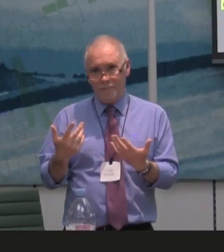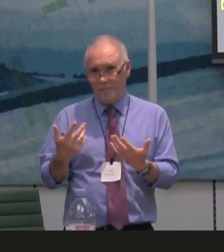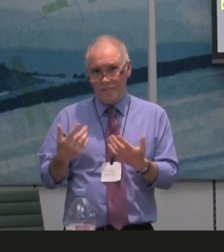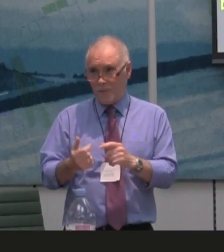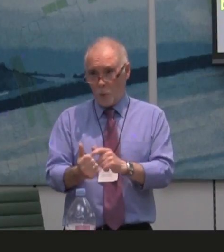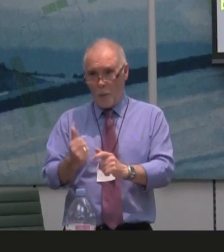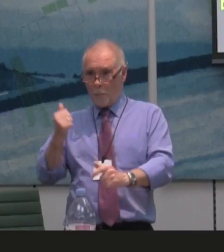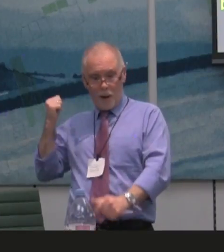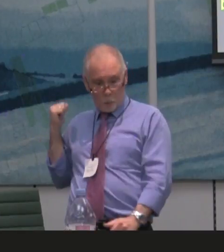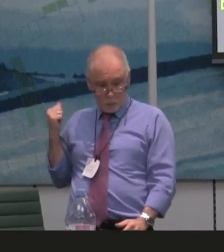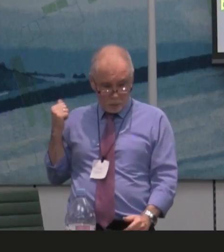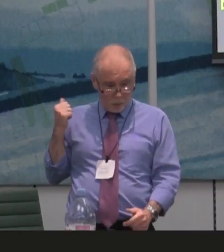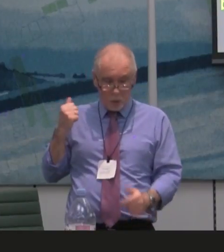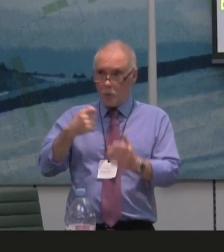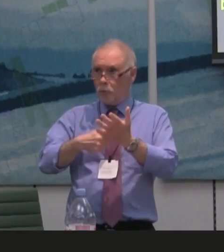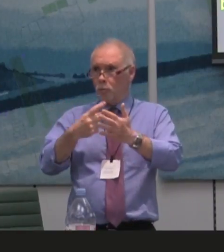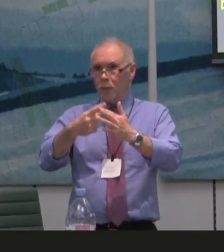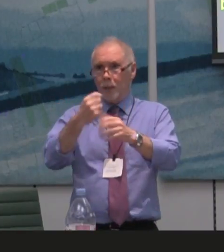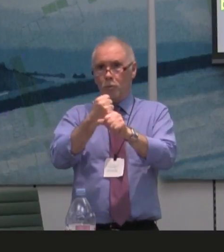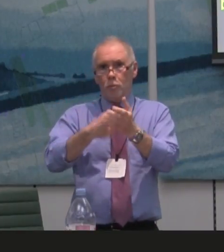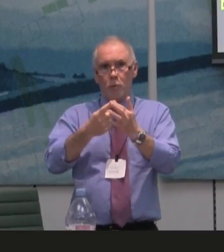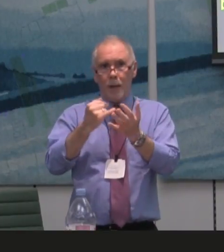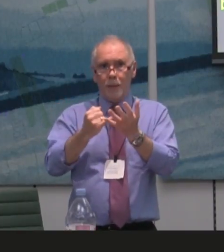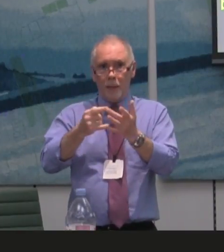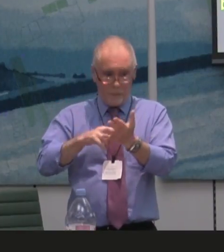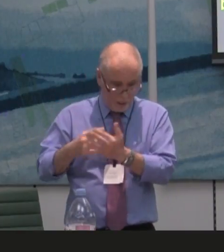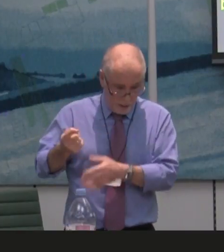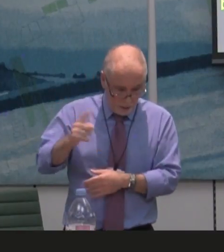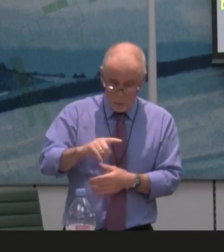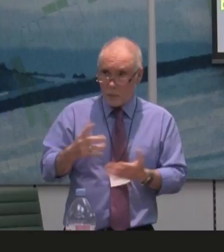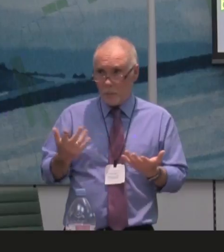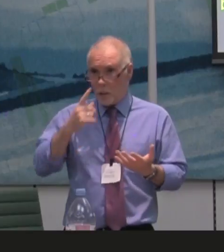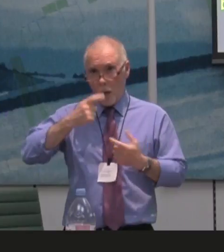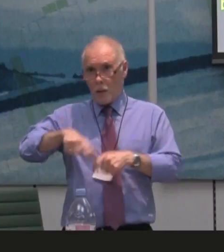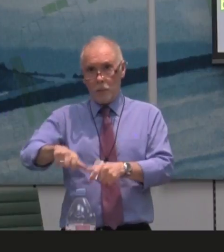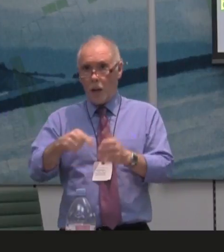The British Deaf Association sees this as a huge regressive step,